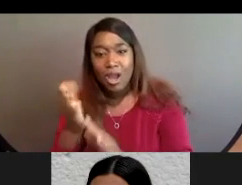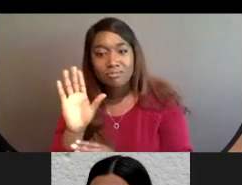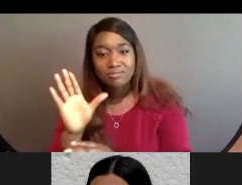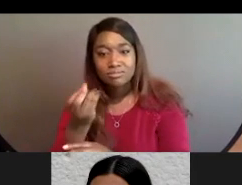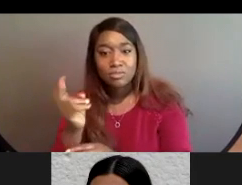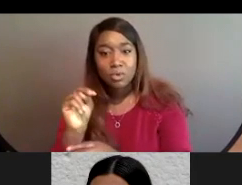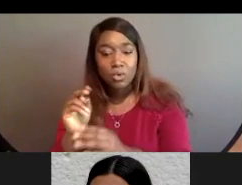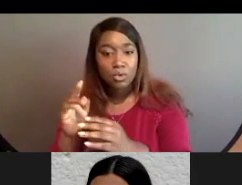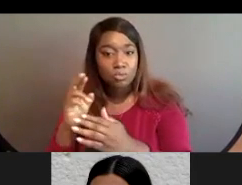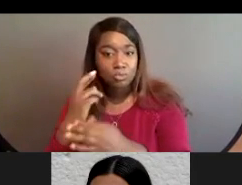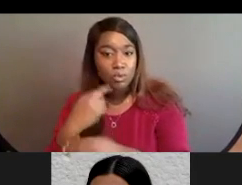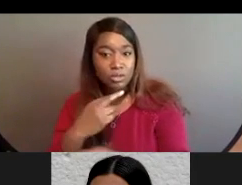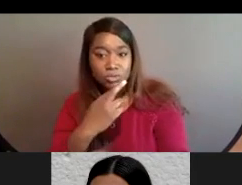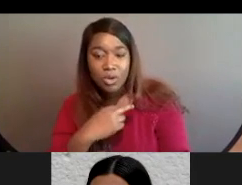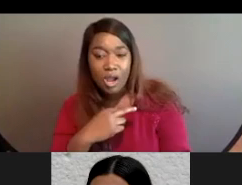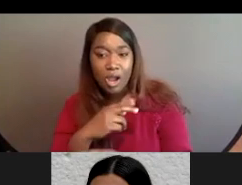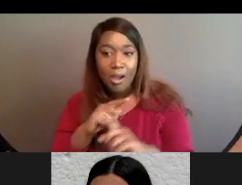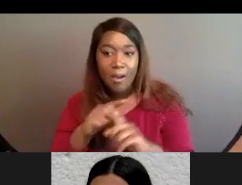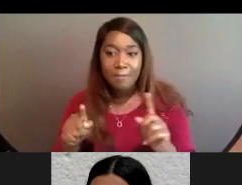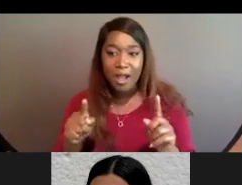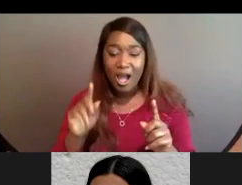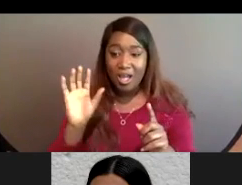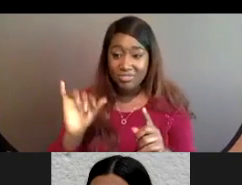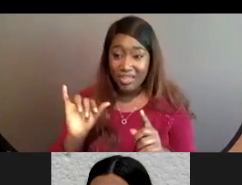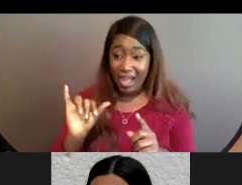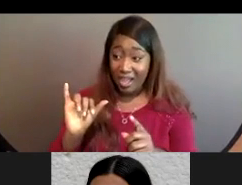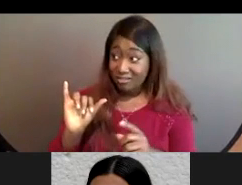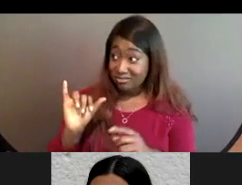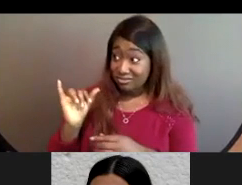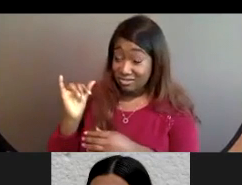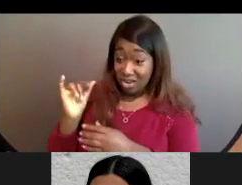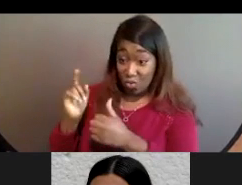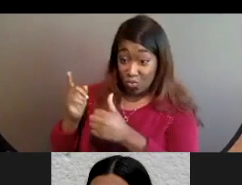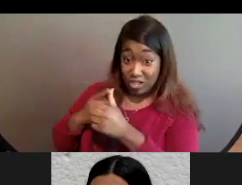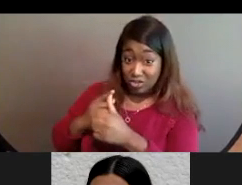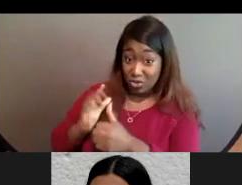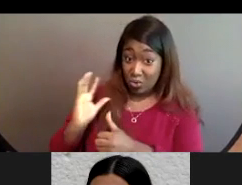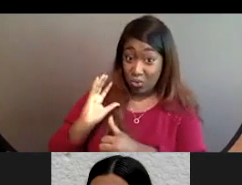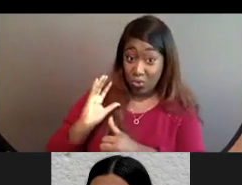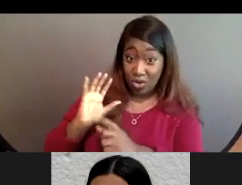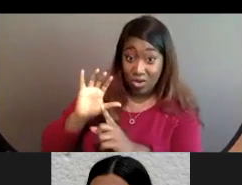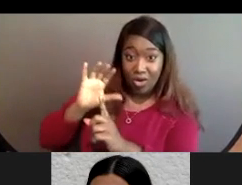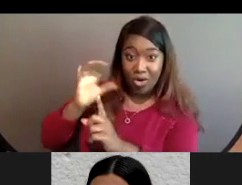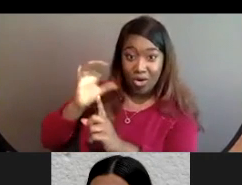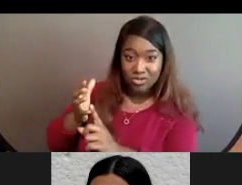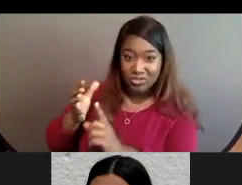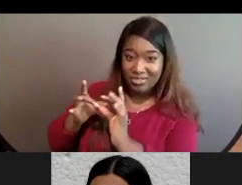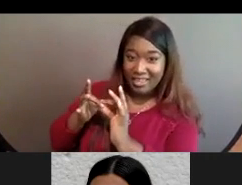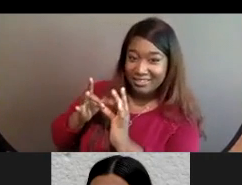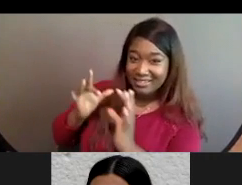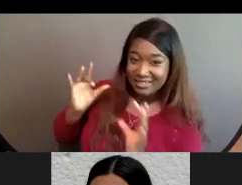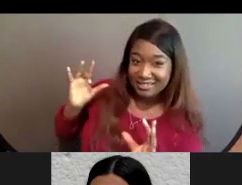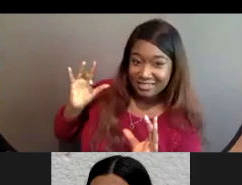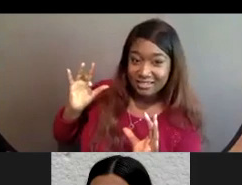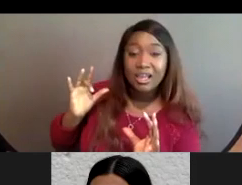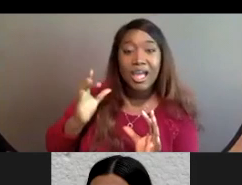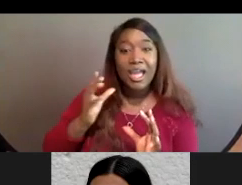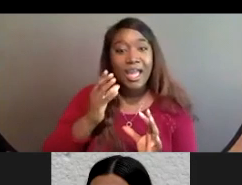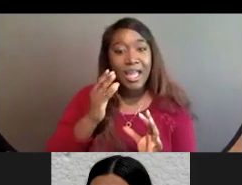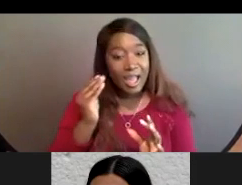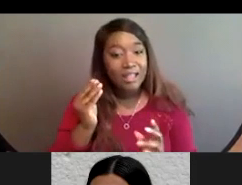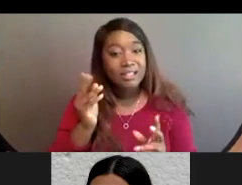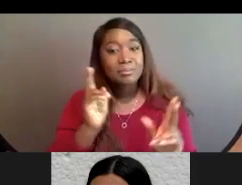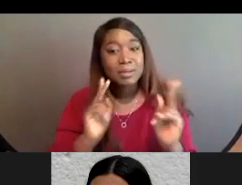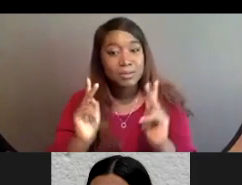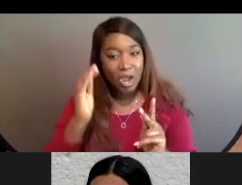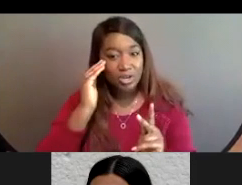distance from our original cultures. And I also through the people I know who are my generation or